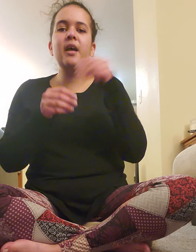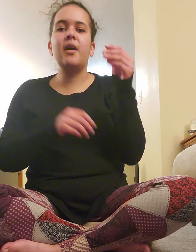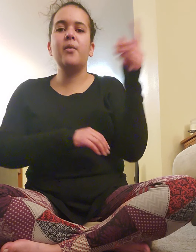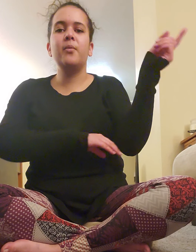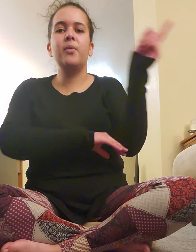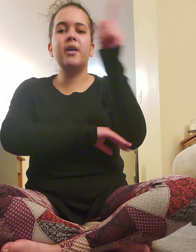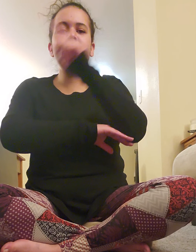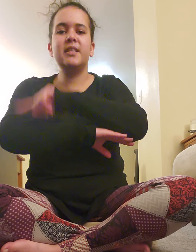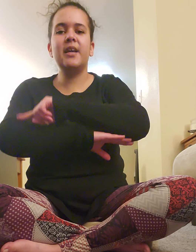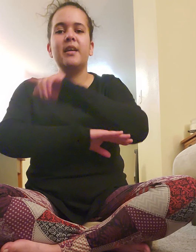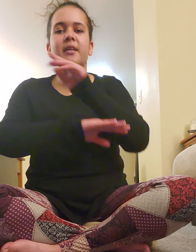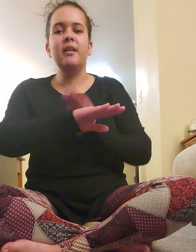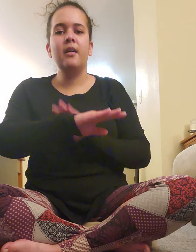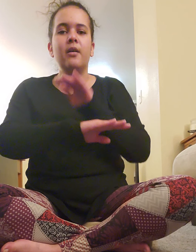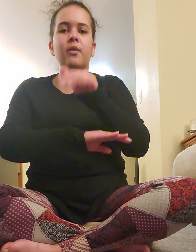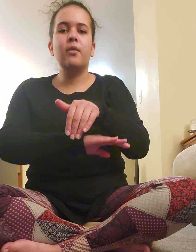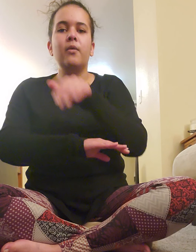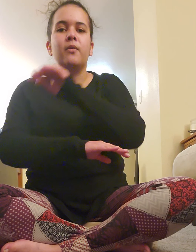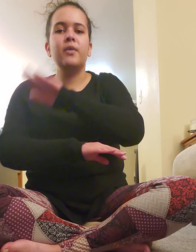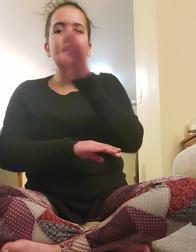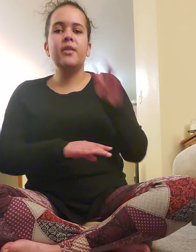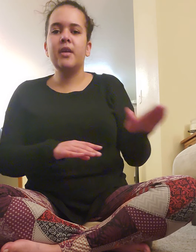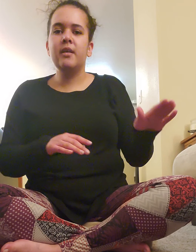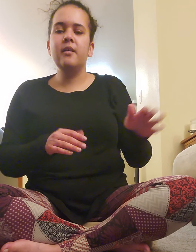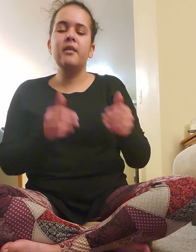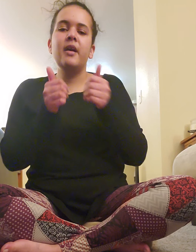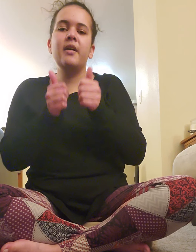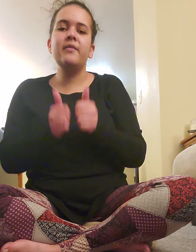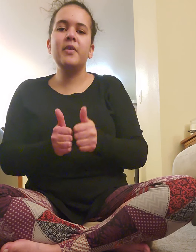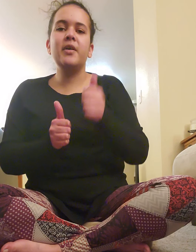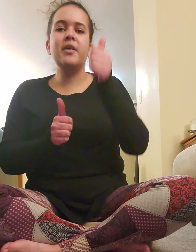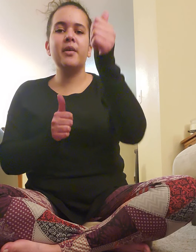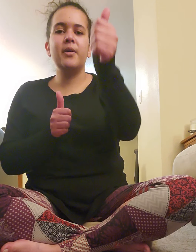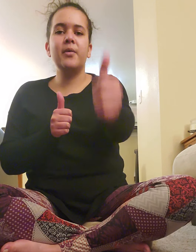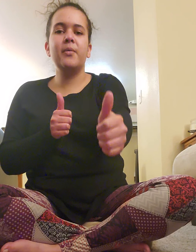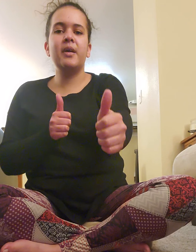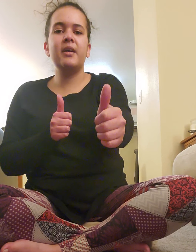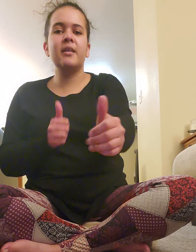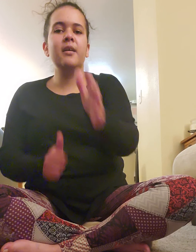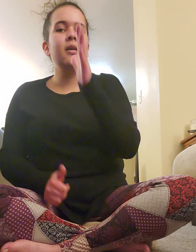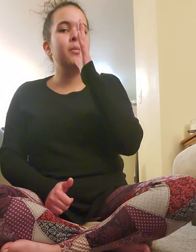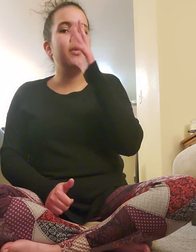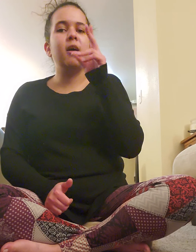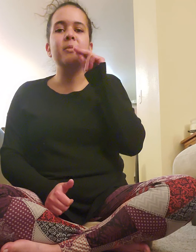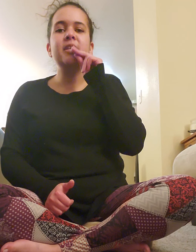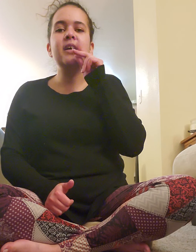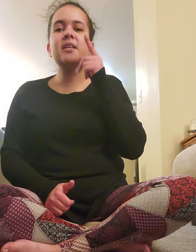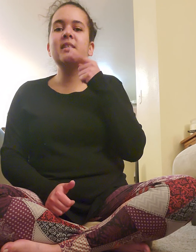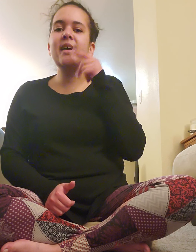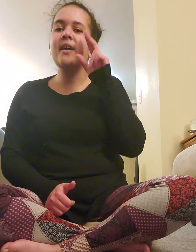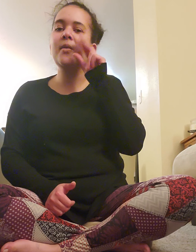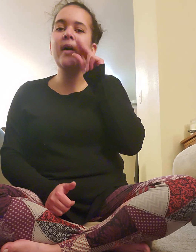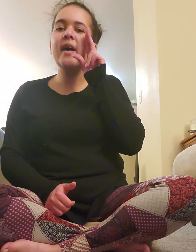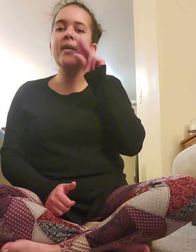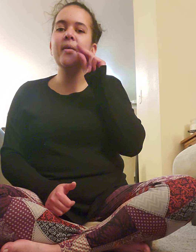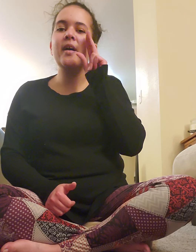out one day, over the hill and far away. Mama duck said quack, quack,